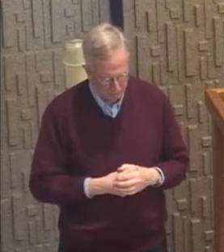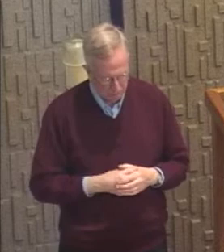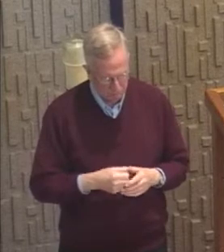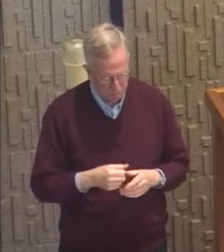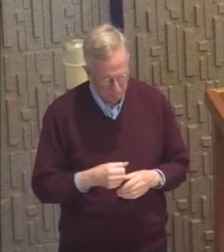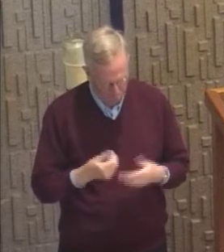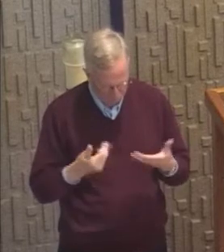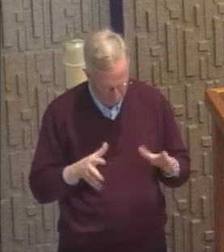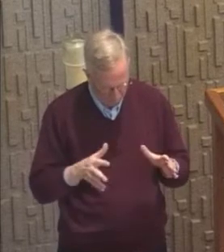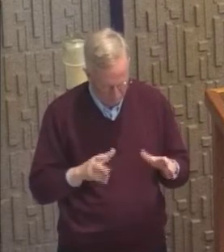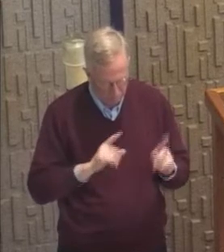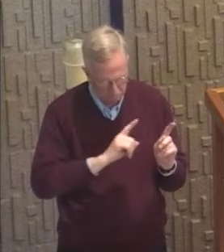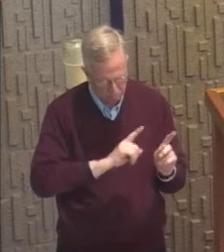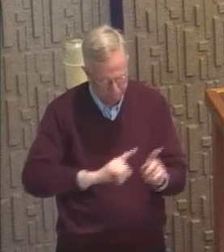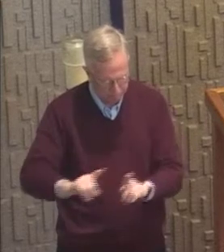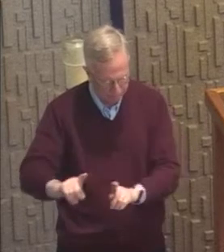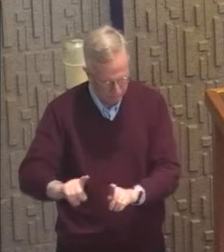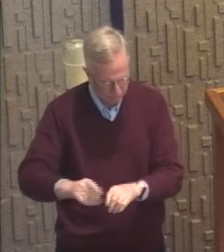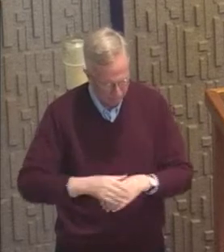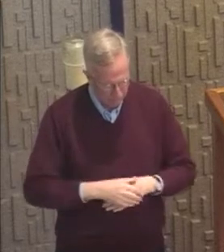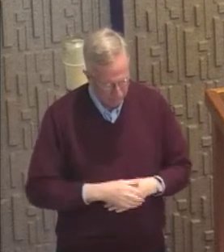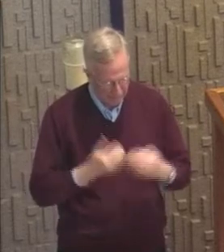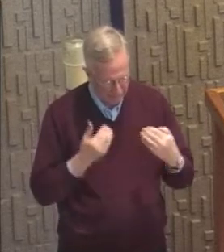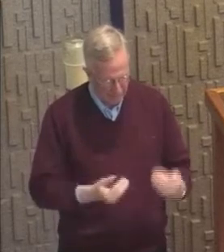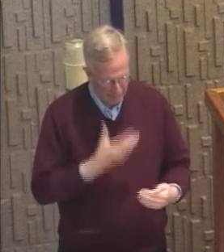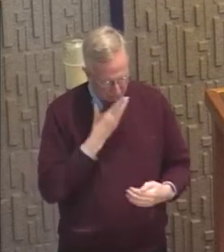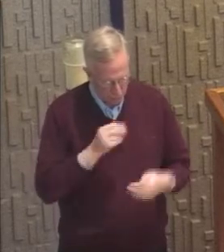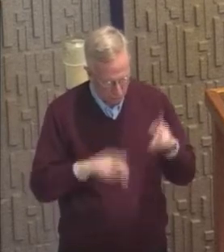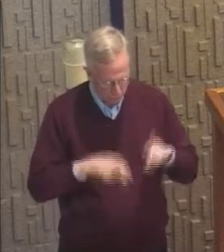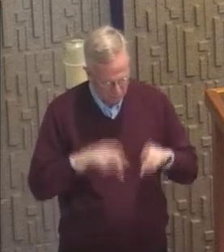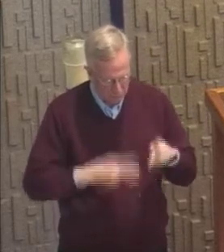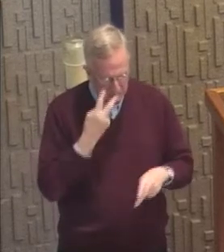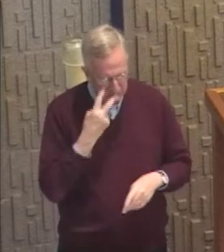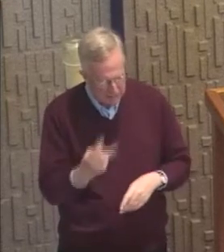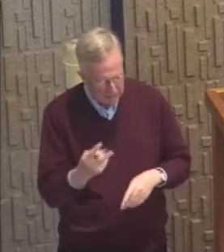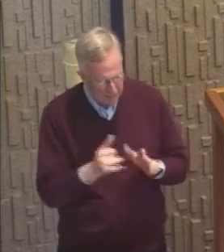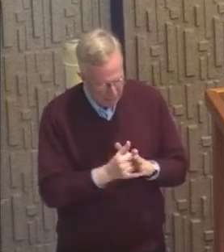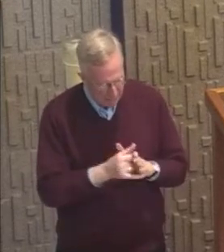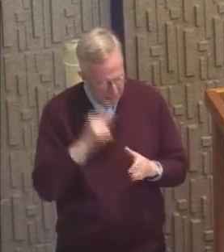seen what he had done, began to believe in him.